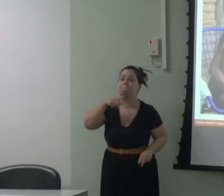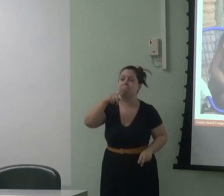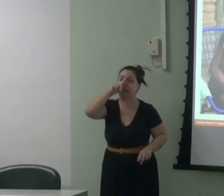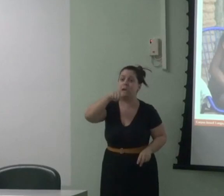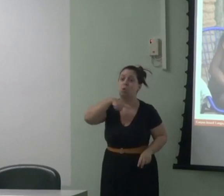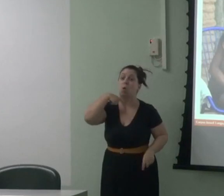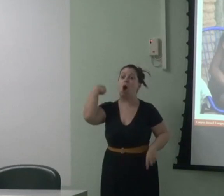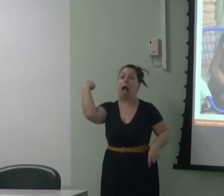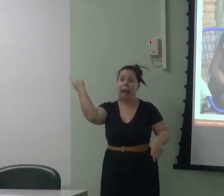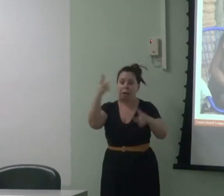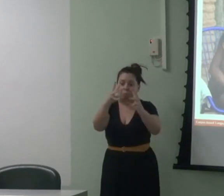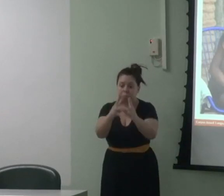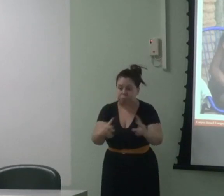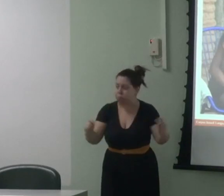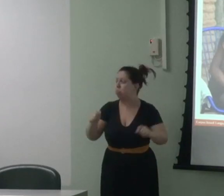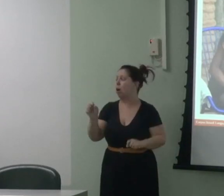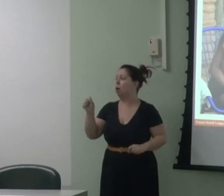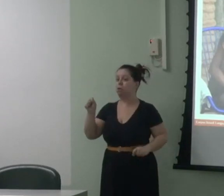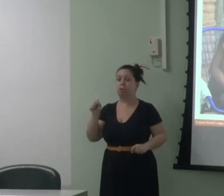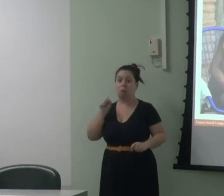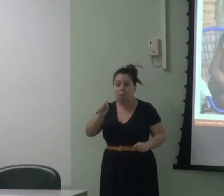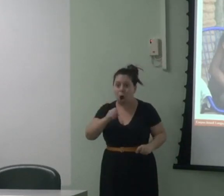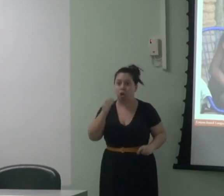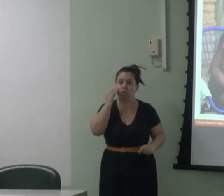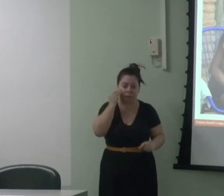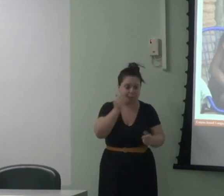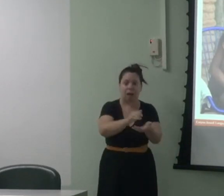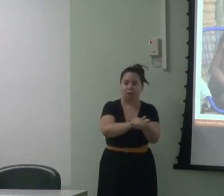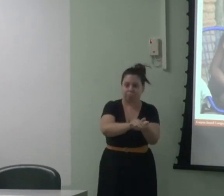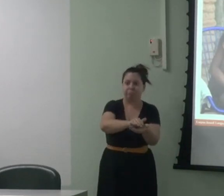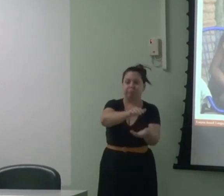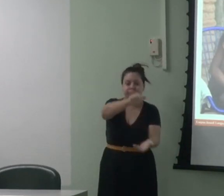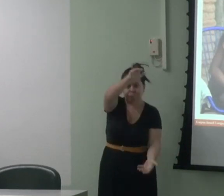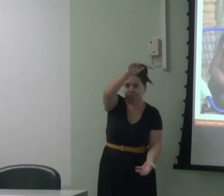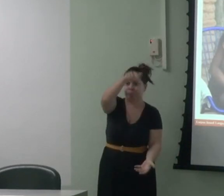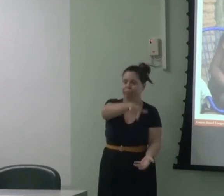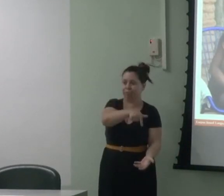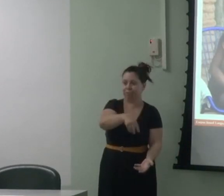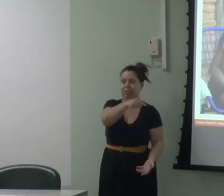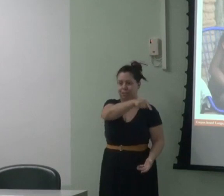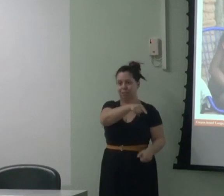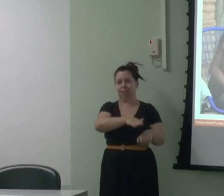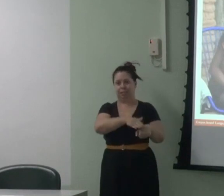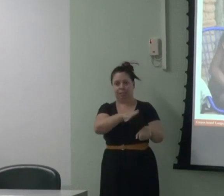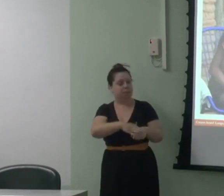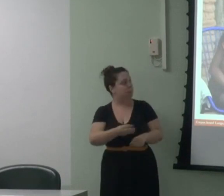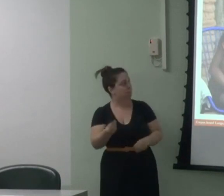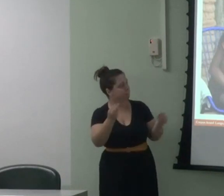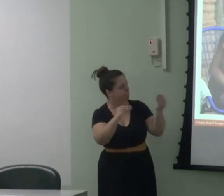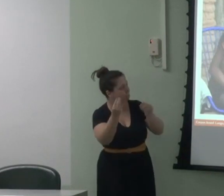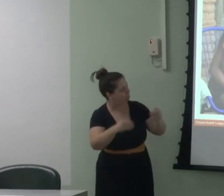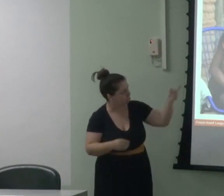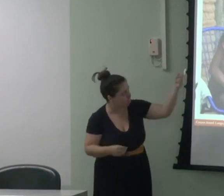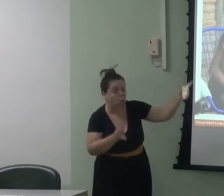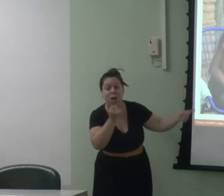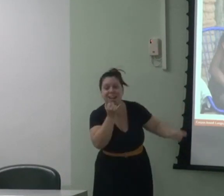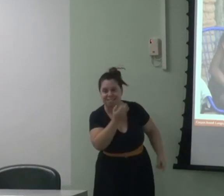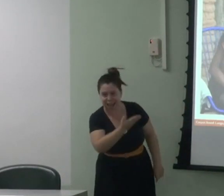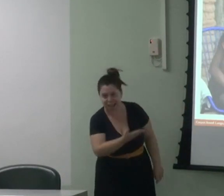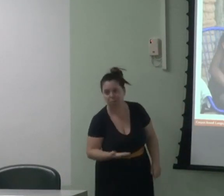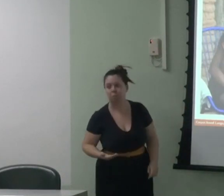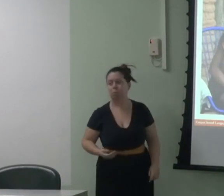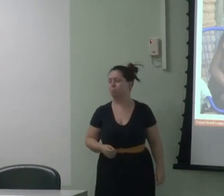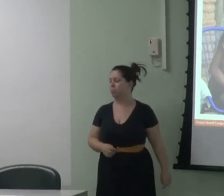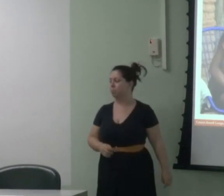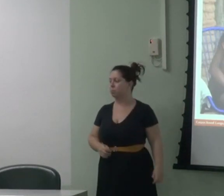and morphology captured in the UD framework, mostly because it